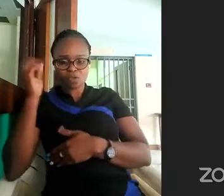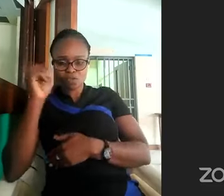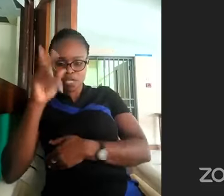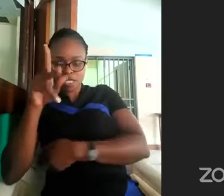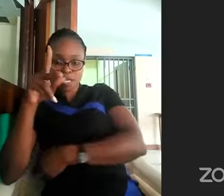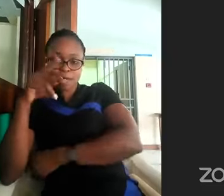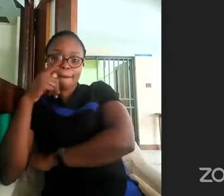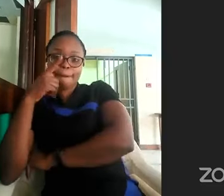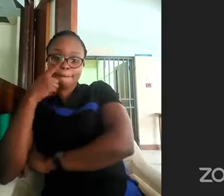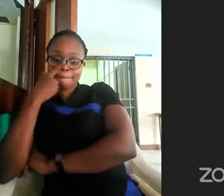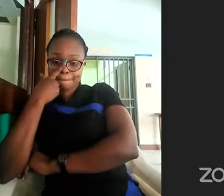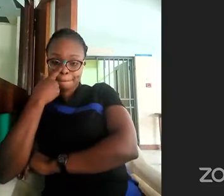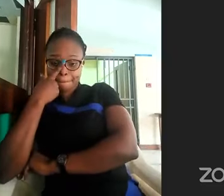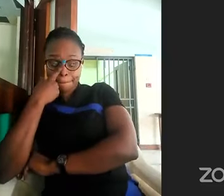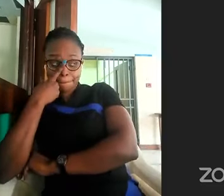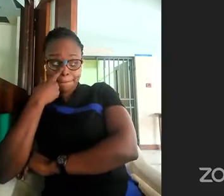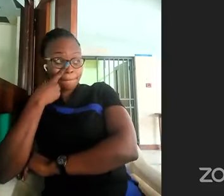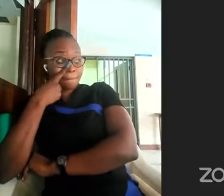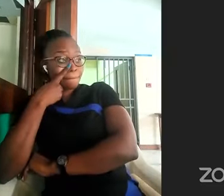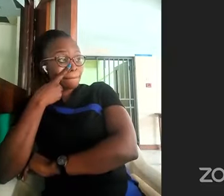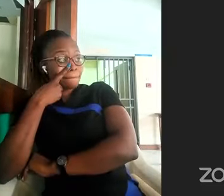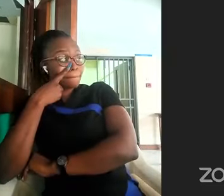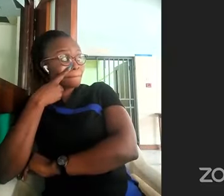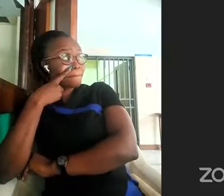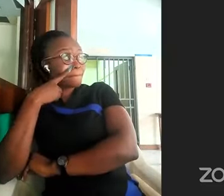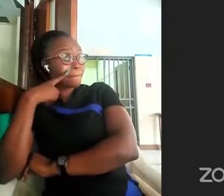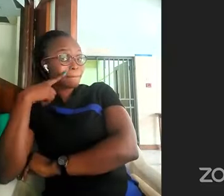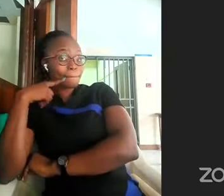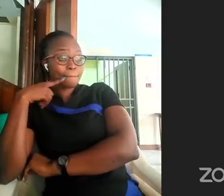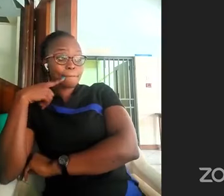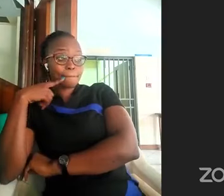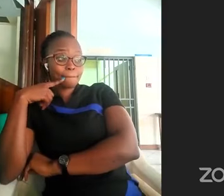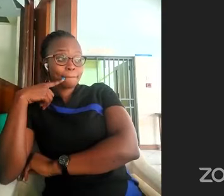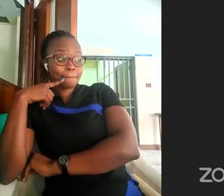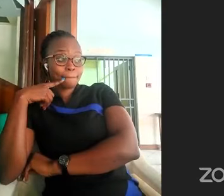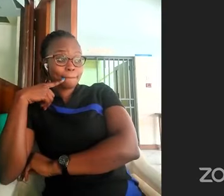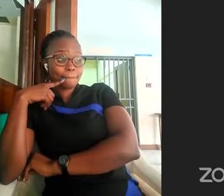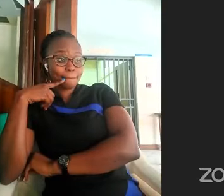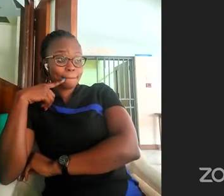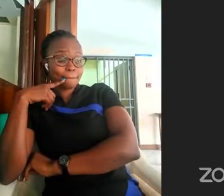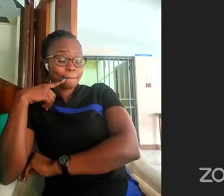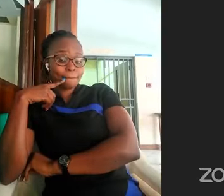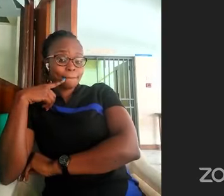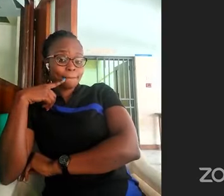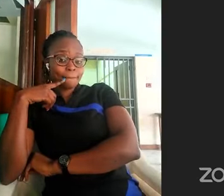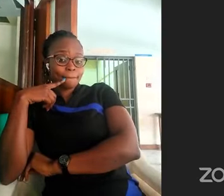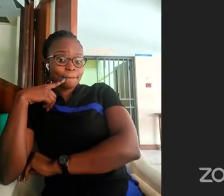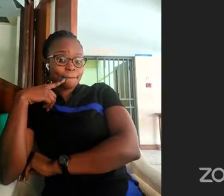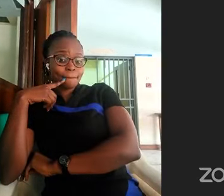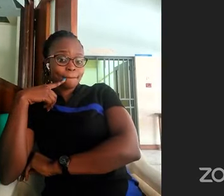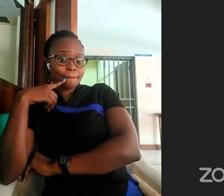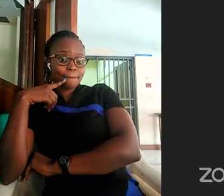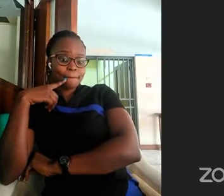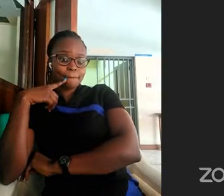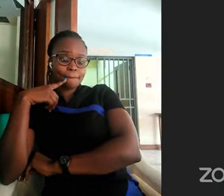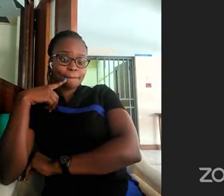Thank you so much, Madam Benta, for that. And also from Madam Annette, her reason